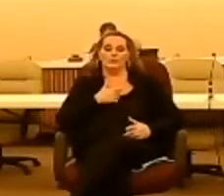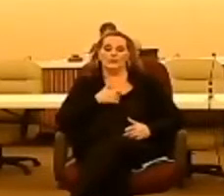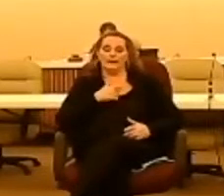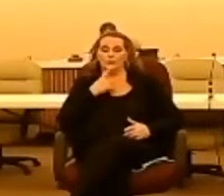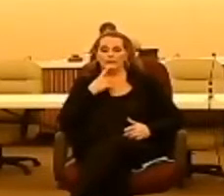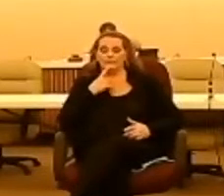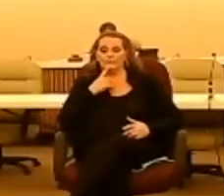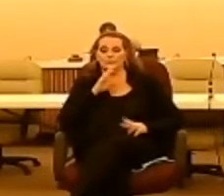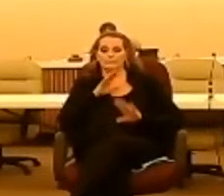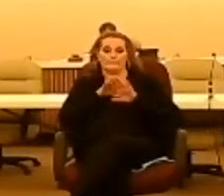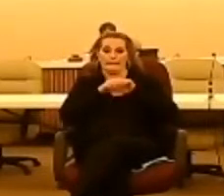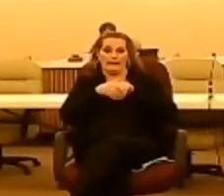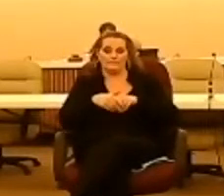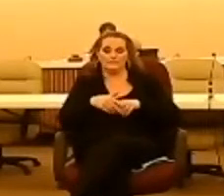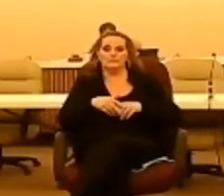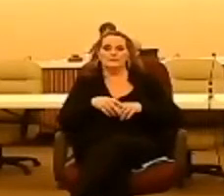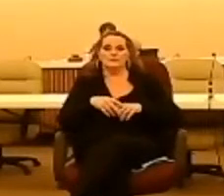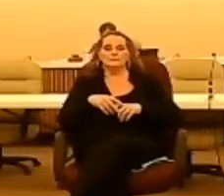TV. So,